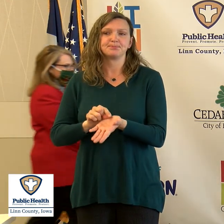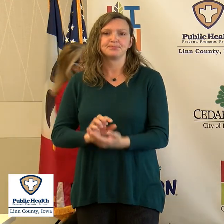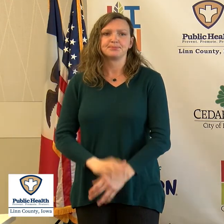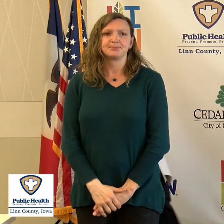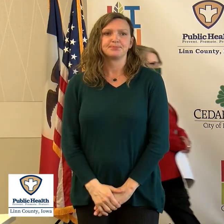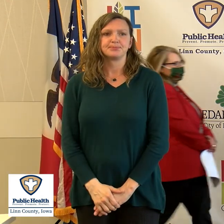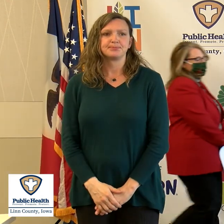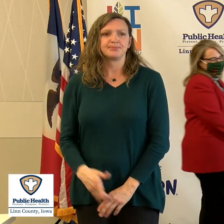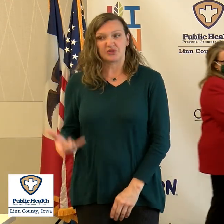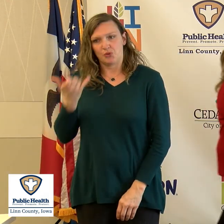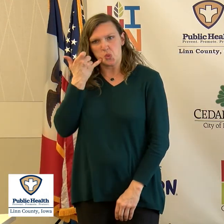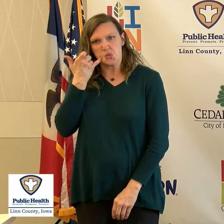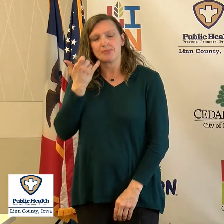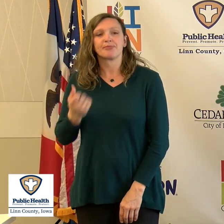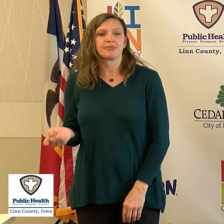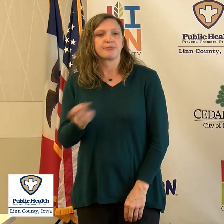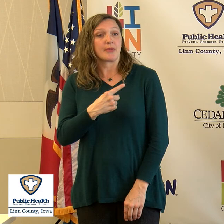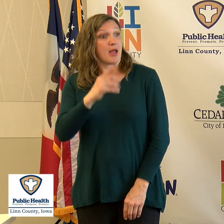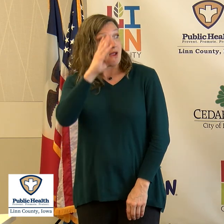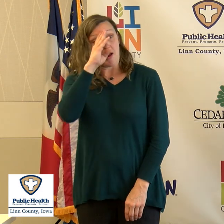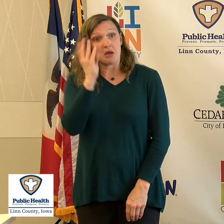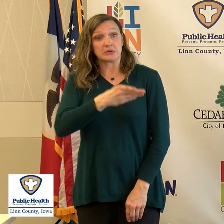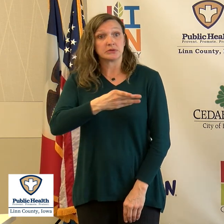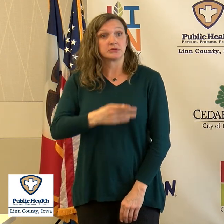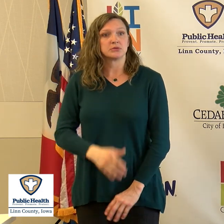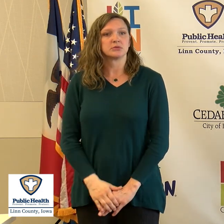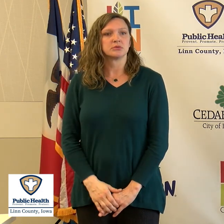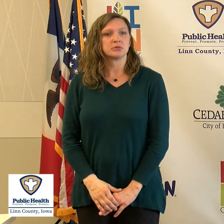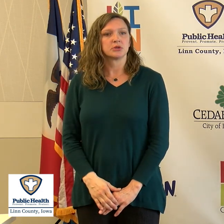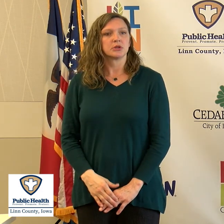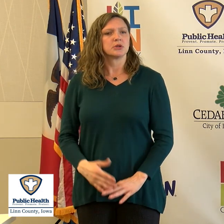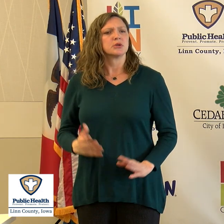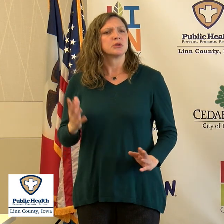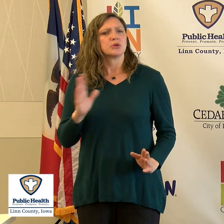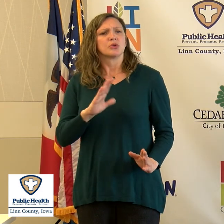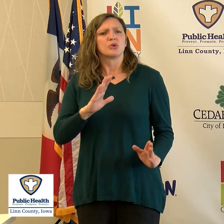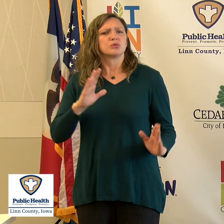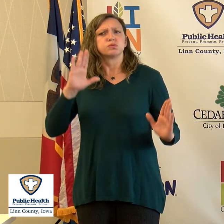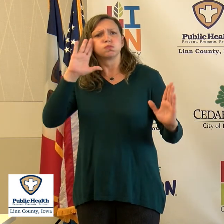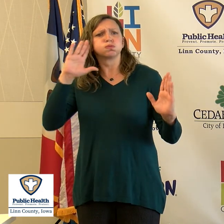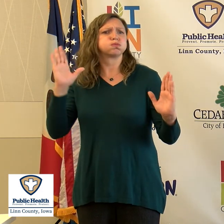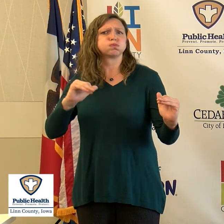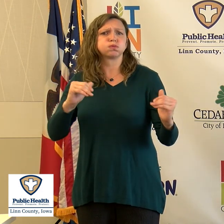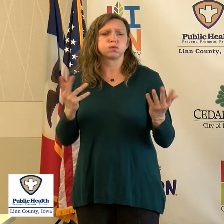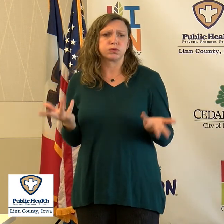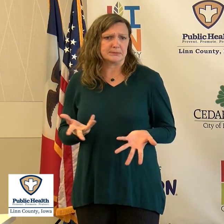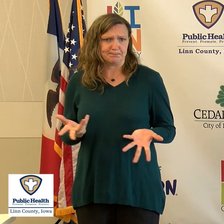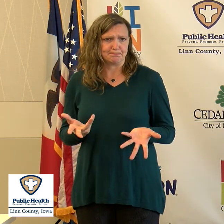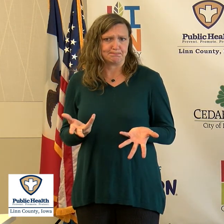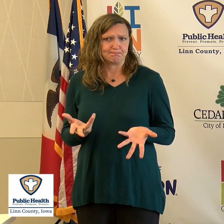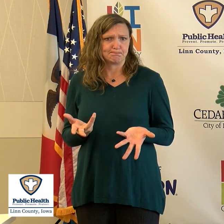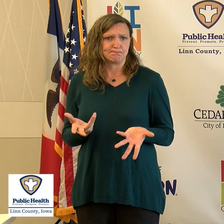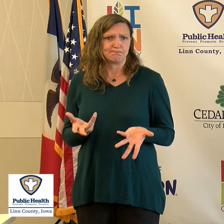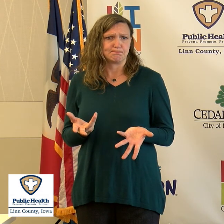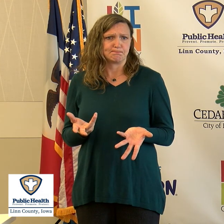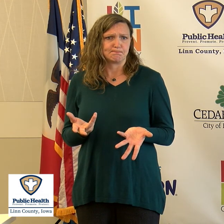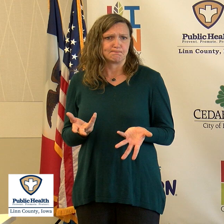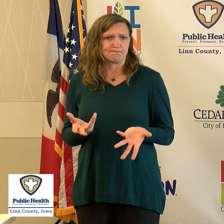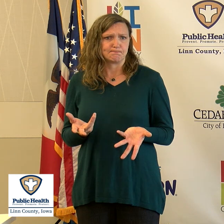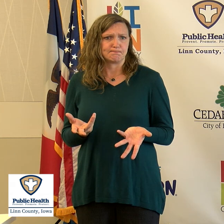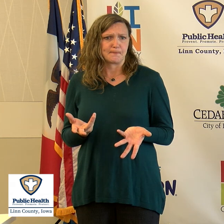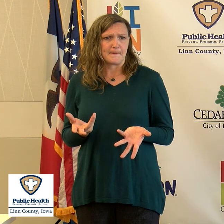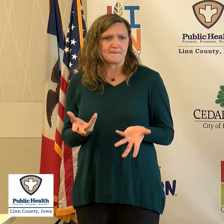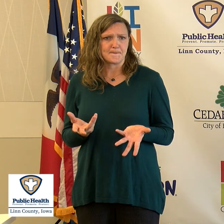Hey, Heather. So I was hoping to ask you something about comments you made during your remarks about guidance you offered to